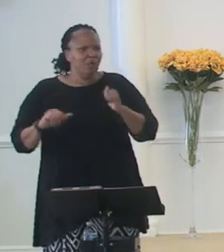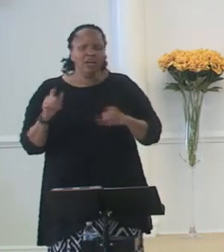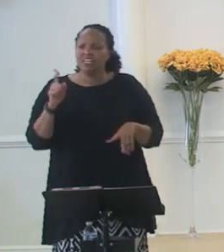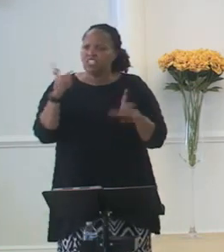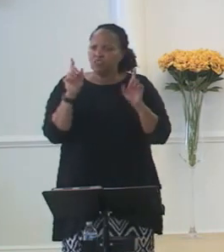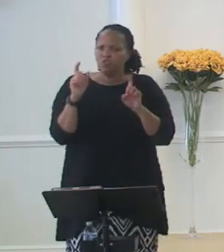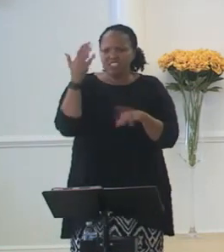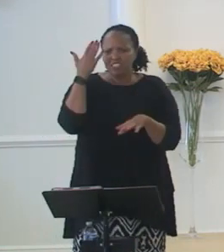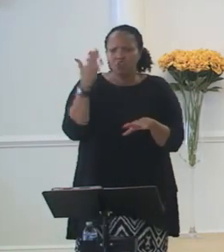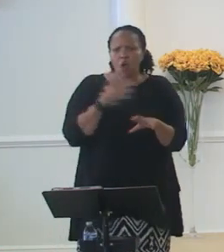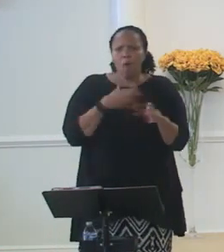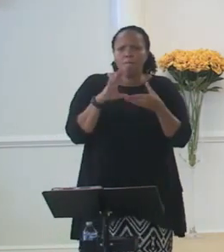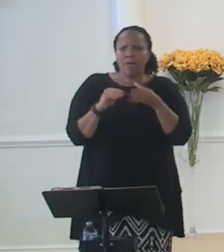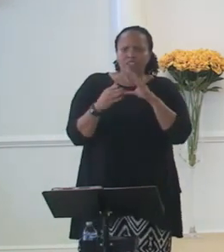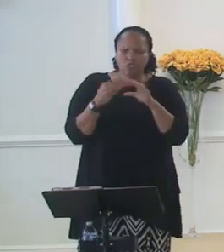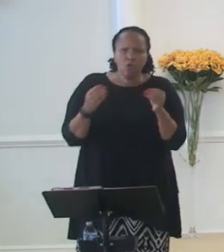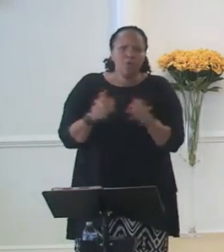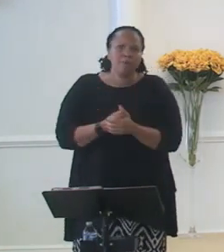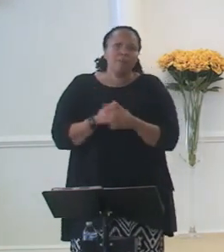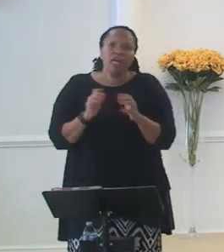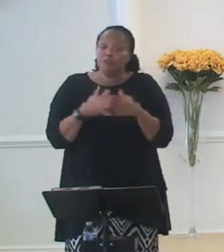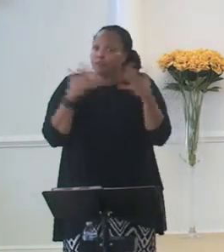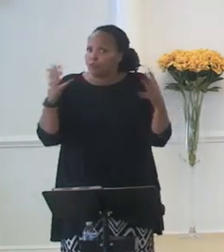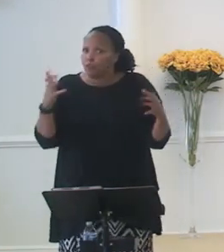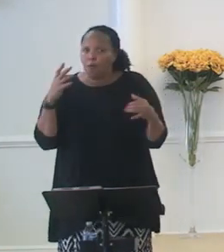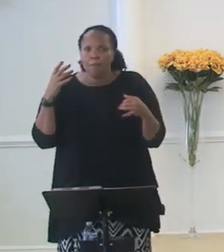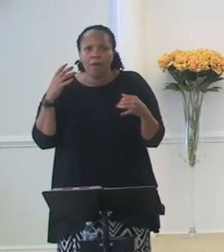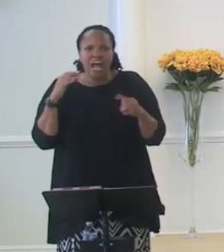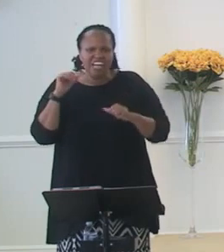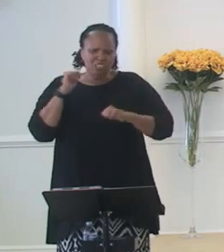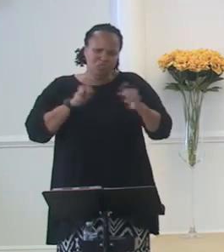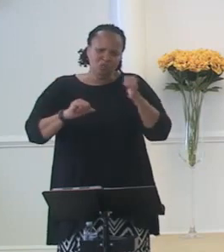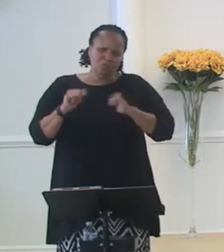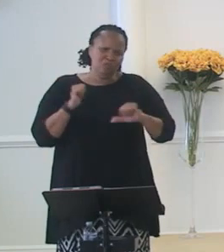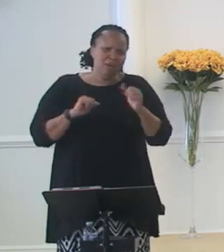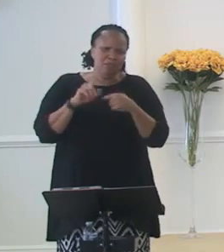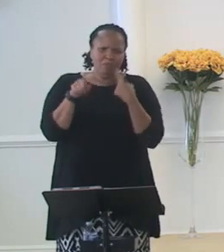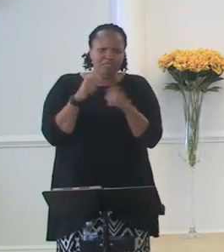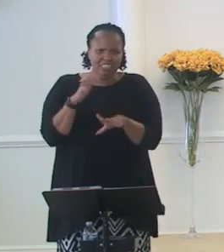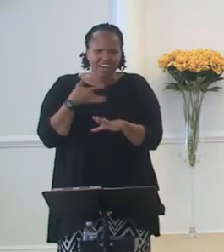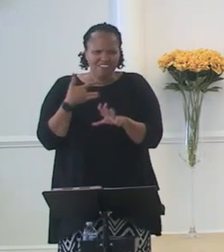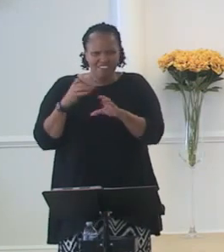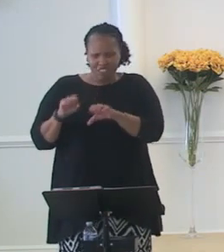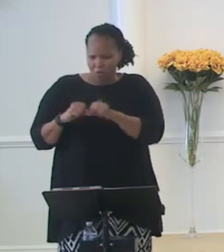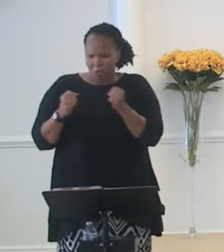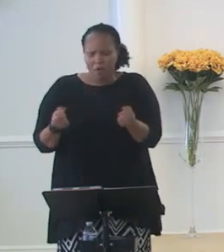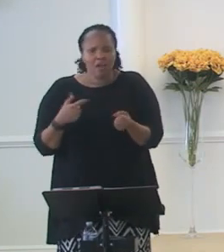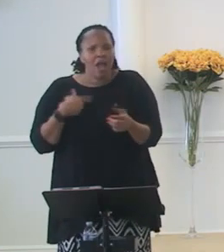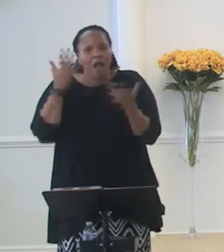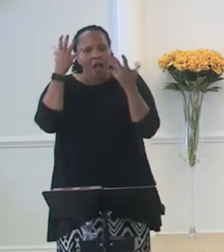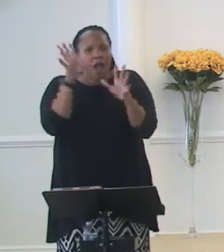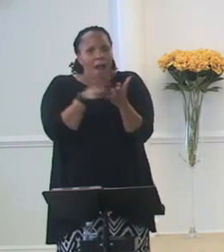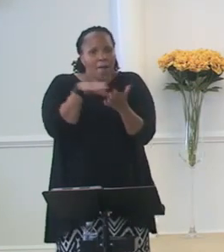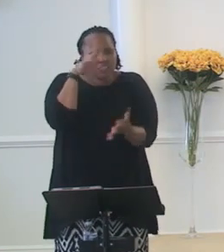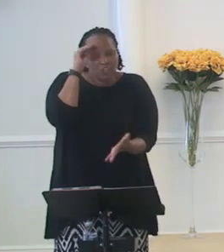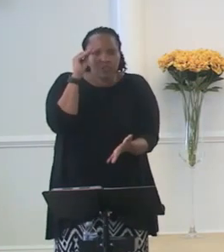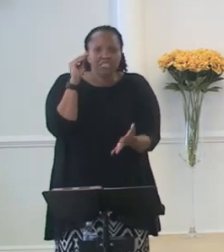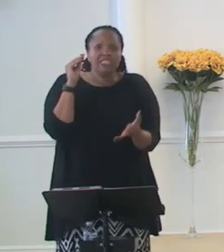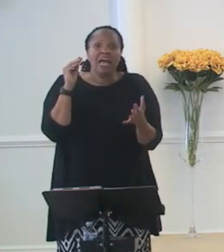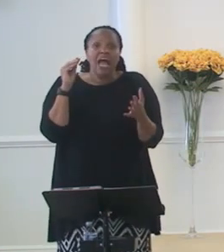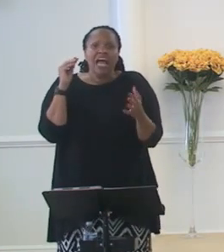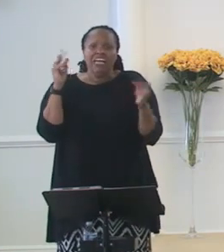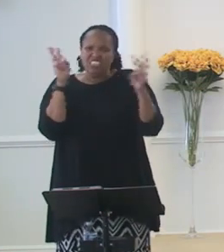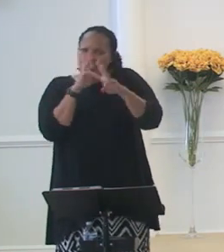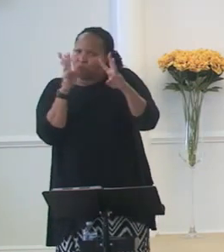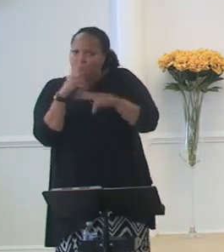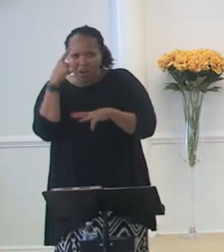my storyline. It's so much drama in brokenness that I'm learning now to be anxious for nothing, but